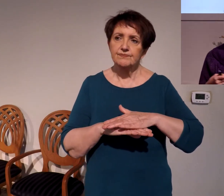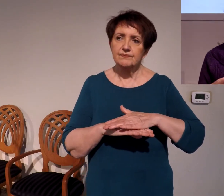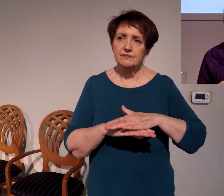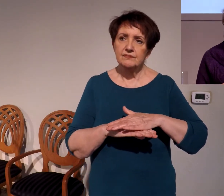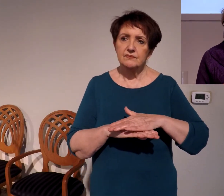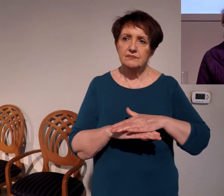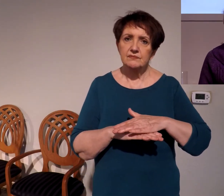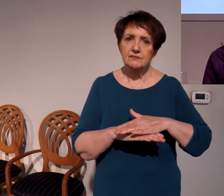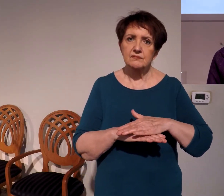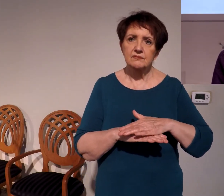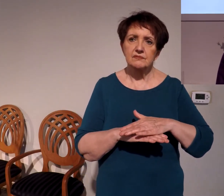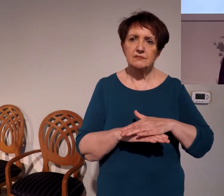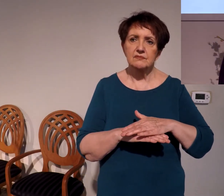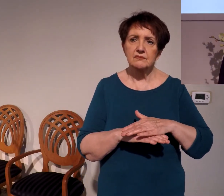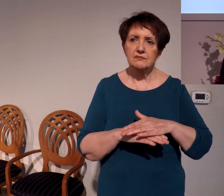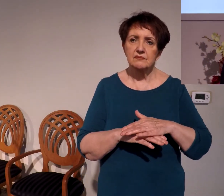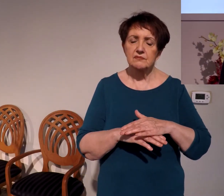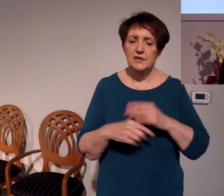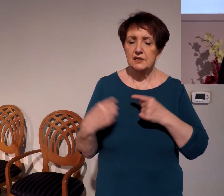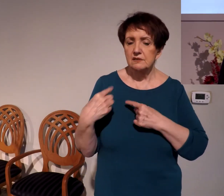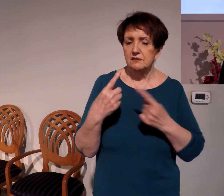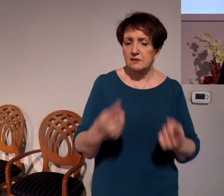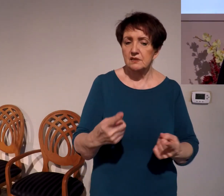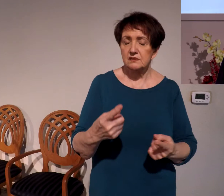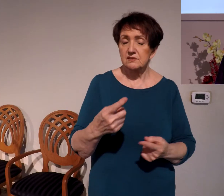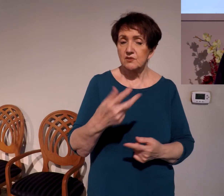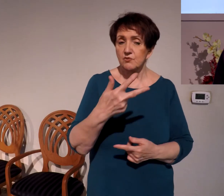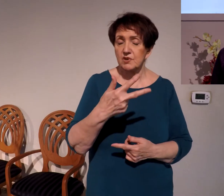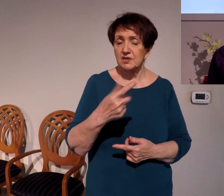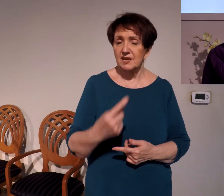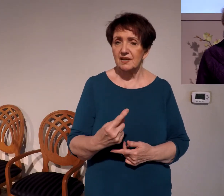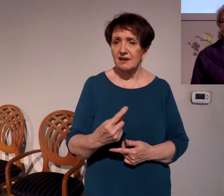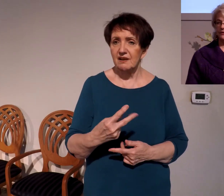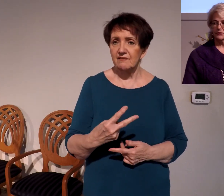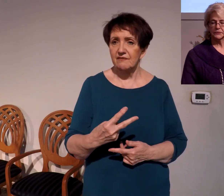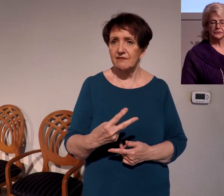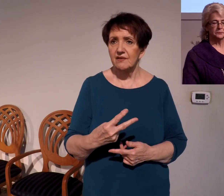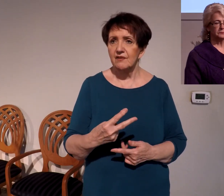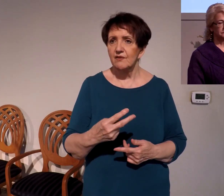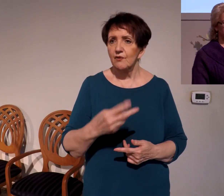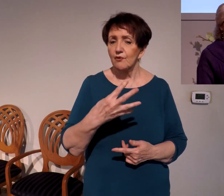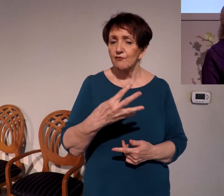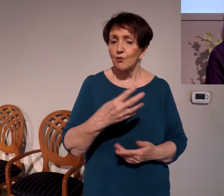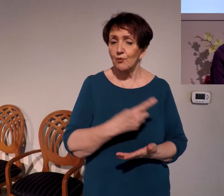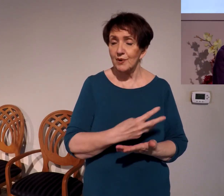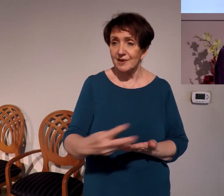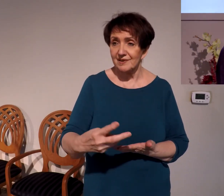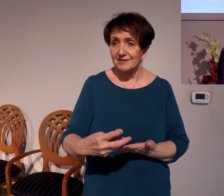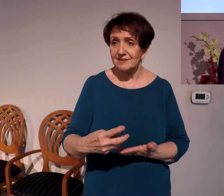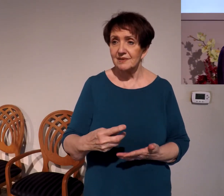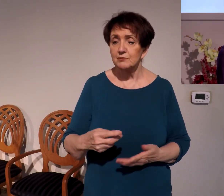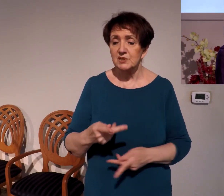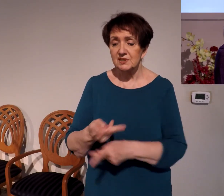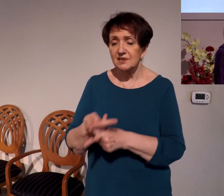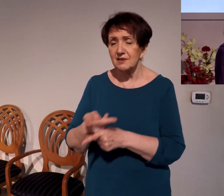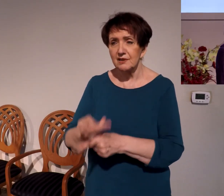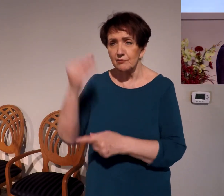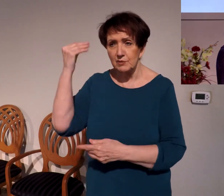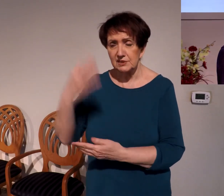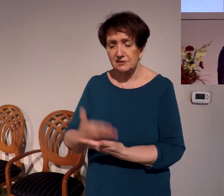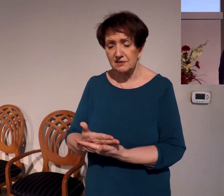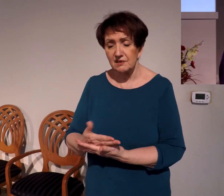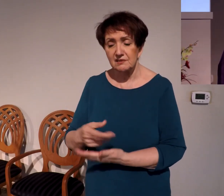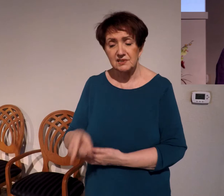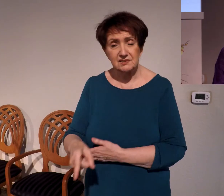I said, I spent the last 4 weeks caring for my son. He's 26. He's a boy.